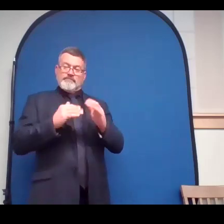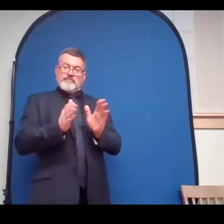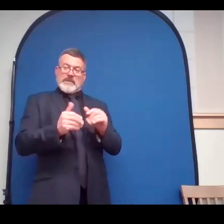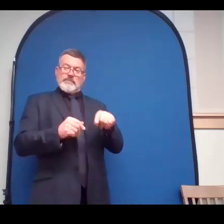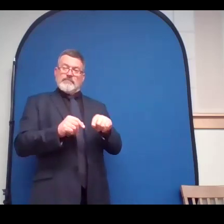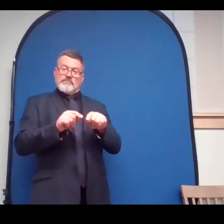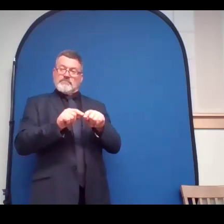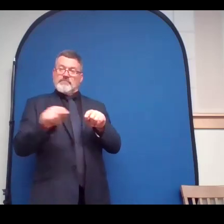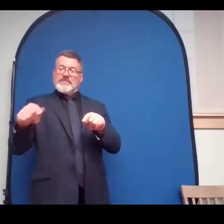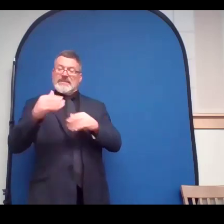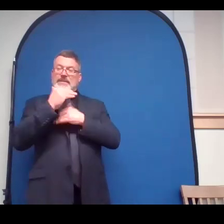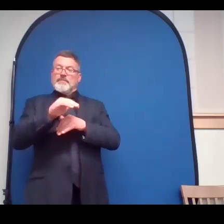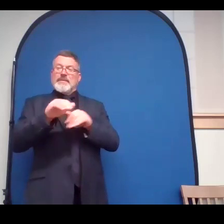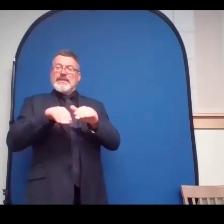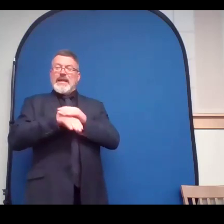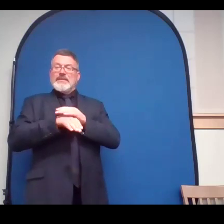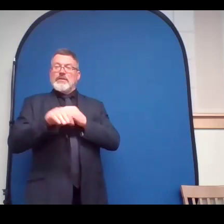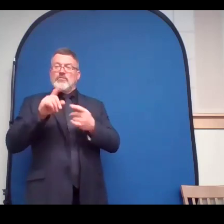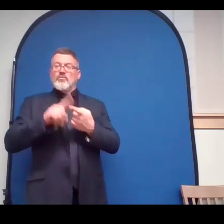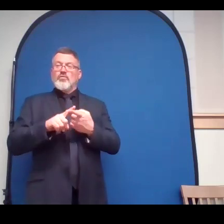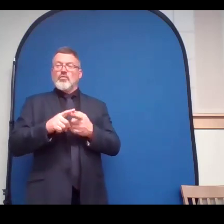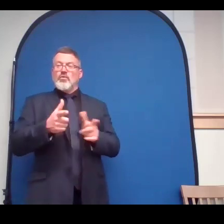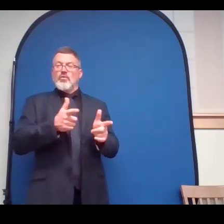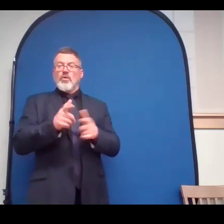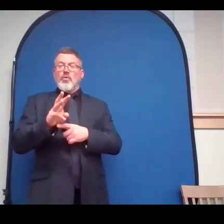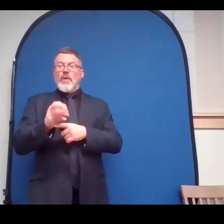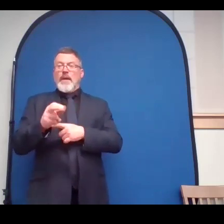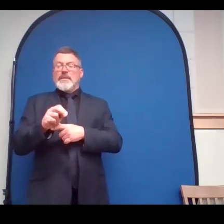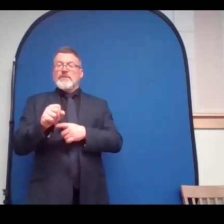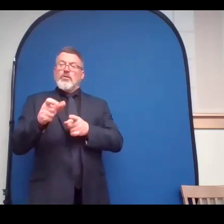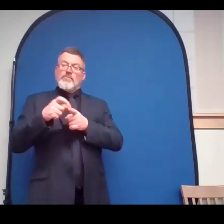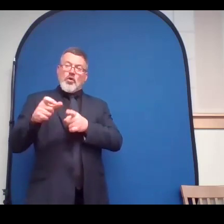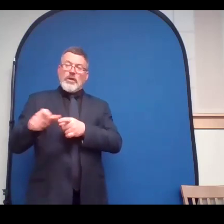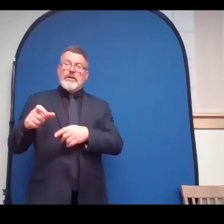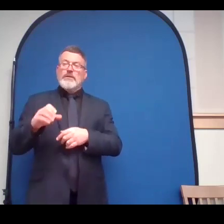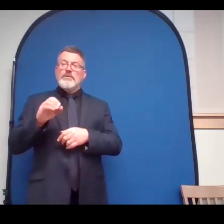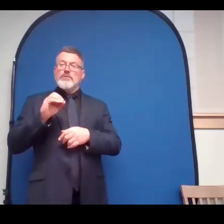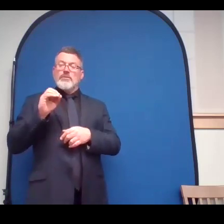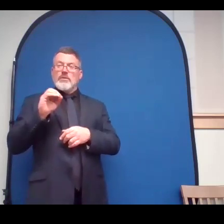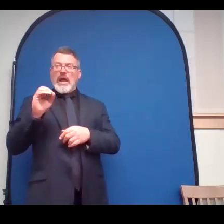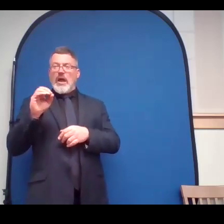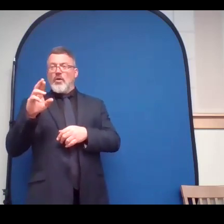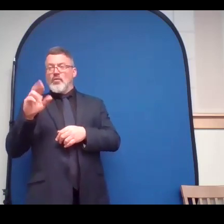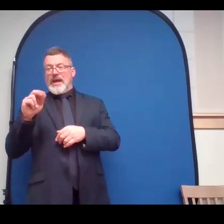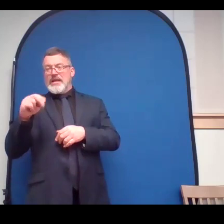military weapons and ammunition, no range duties. You see that? Did you do that?